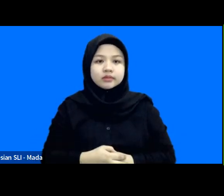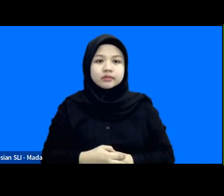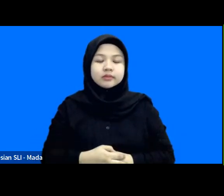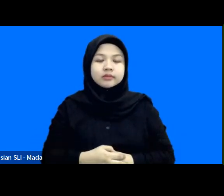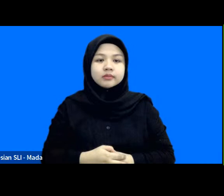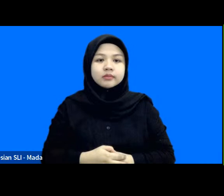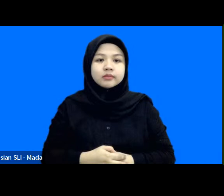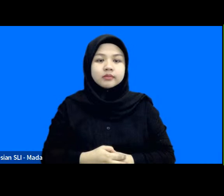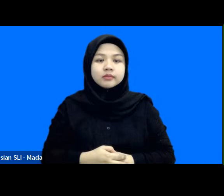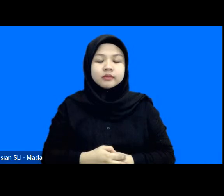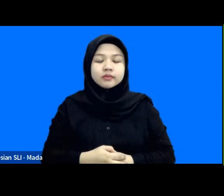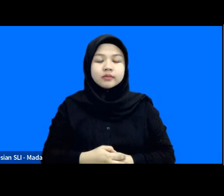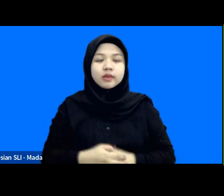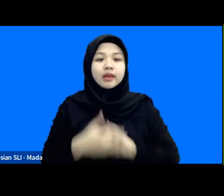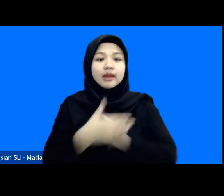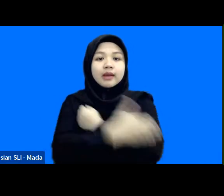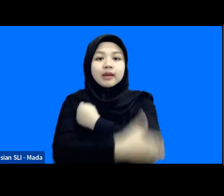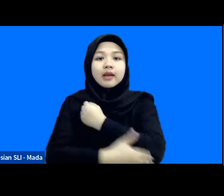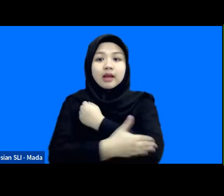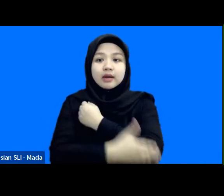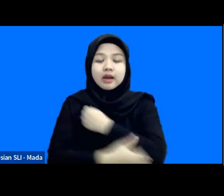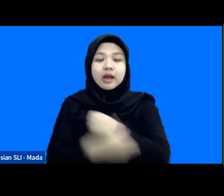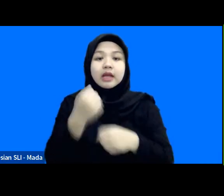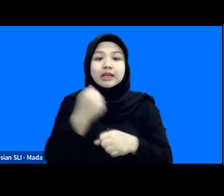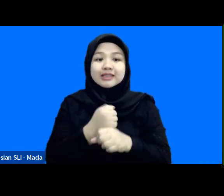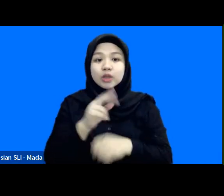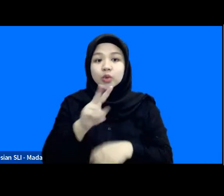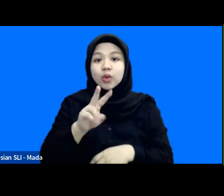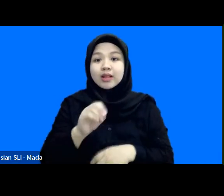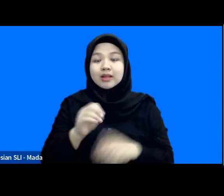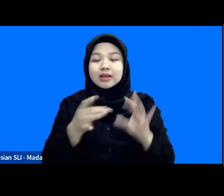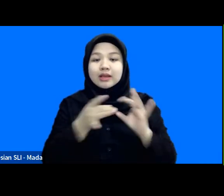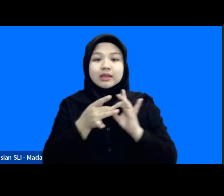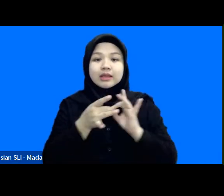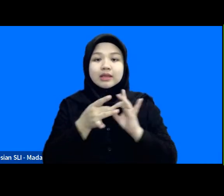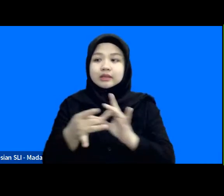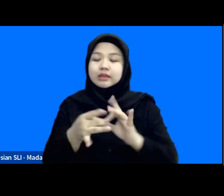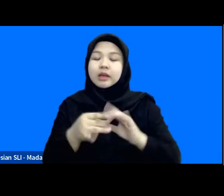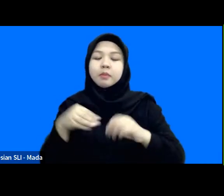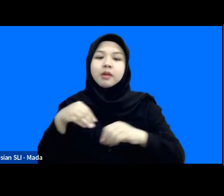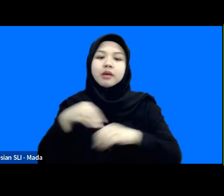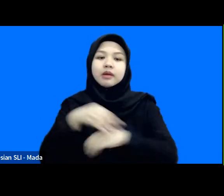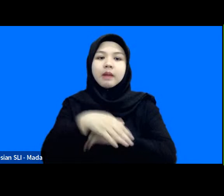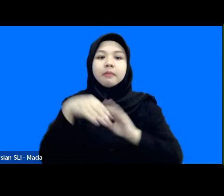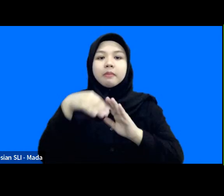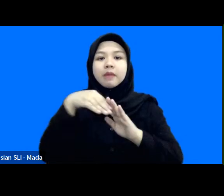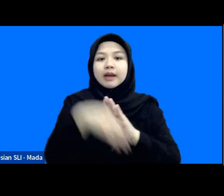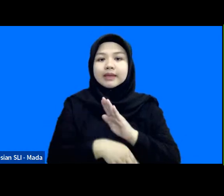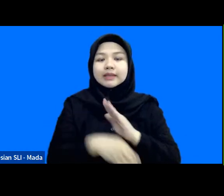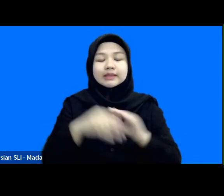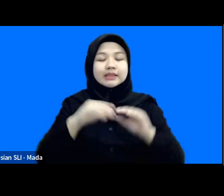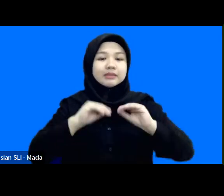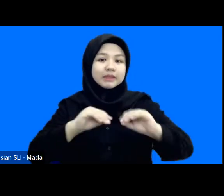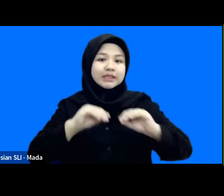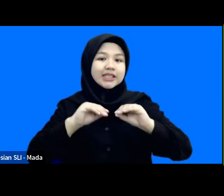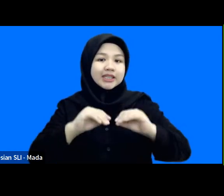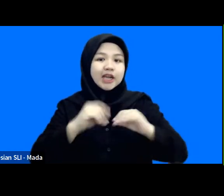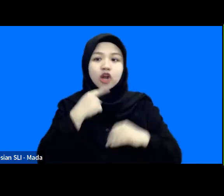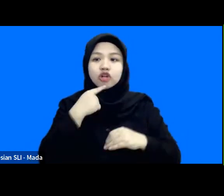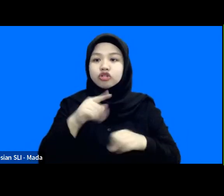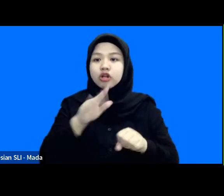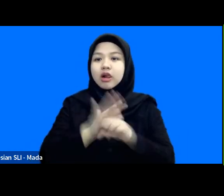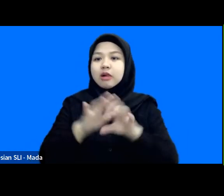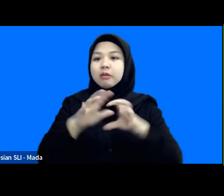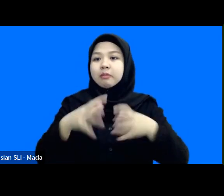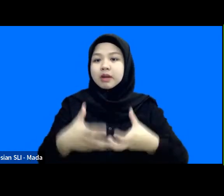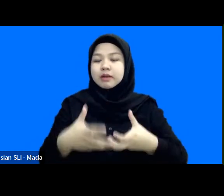stronger from the scarring impacts of the multidimensional crisis imposed by COVID-19, as represented by the theme of this